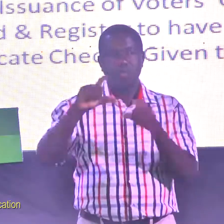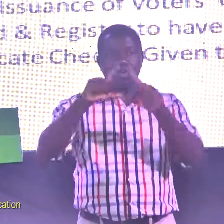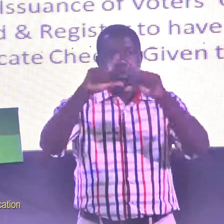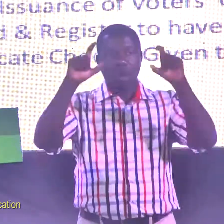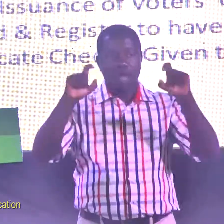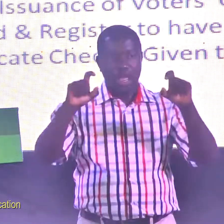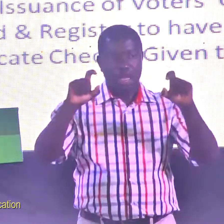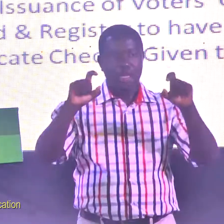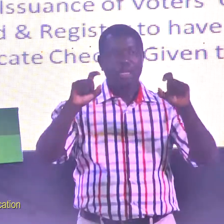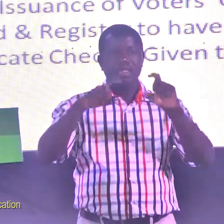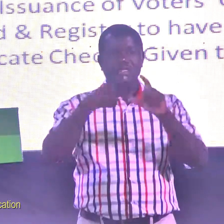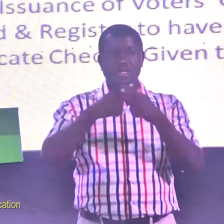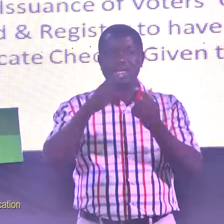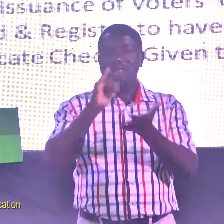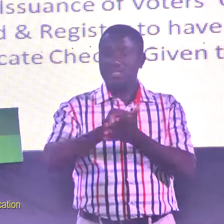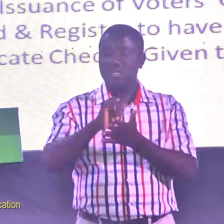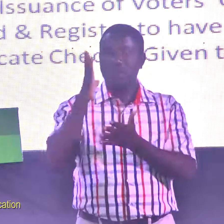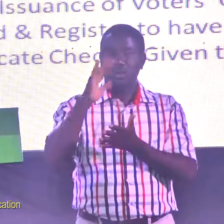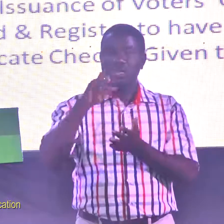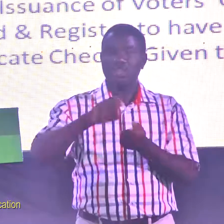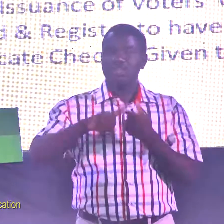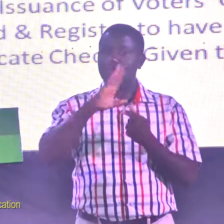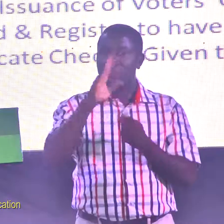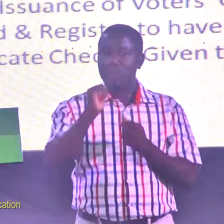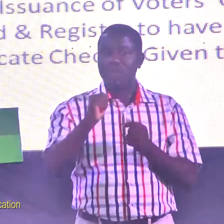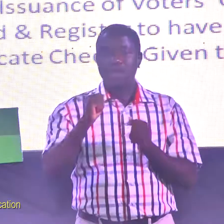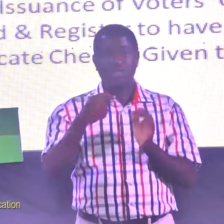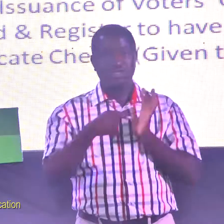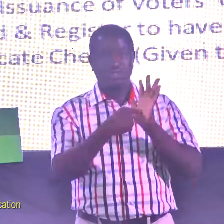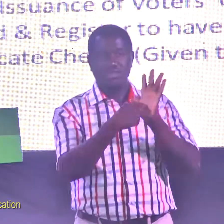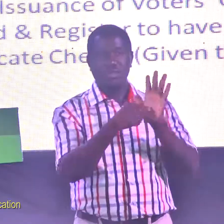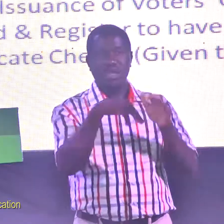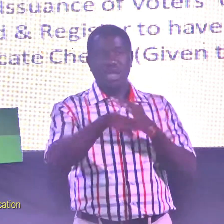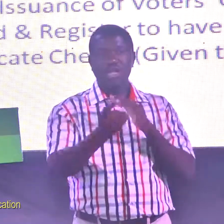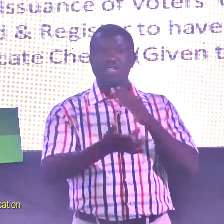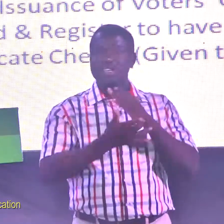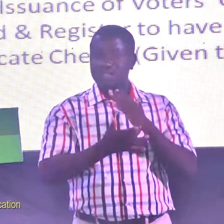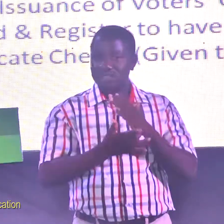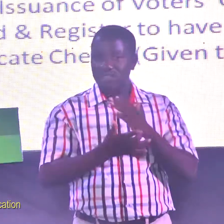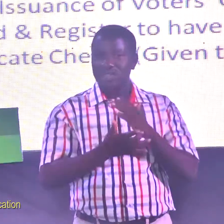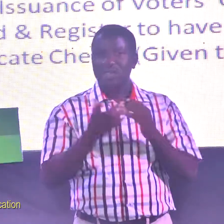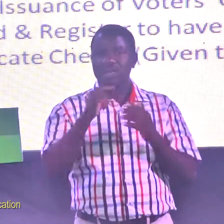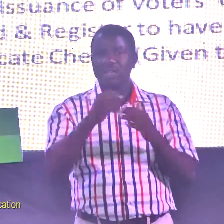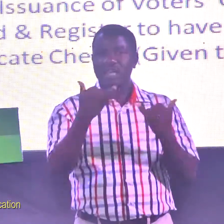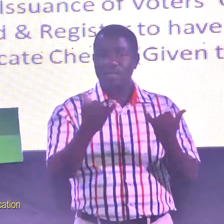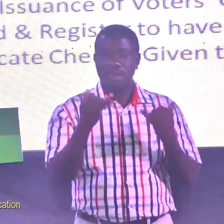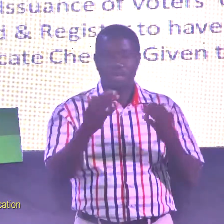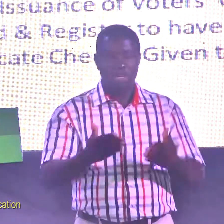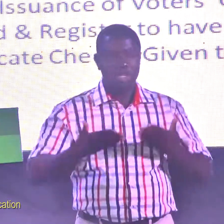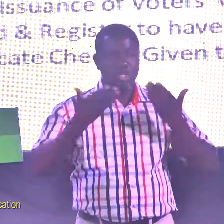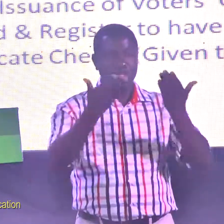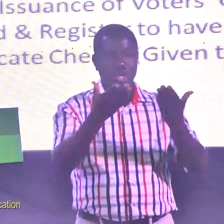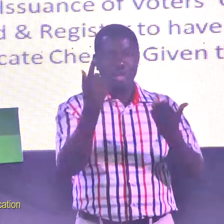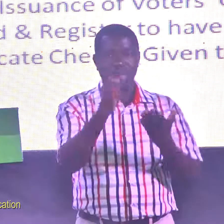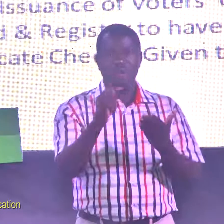and those factors have to be factored in the choice of technology. The immediate issuance of the voter's